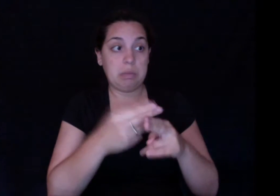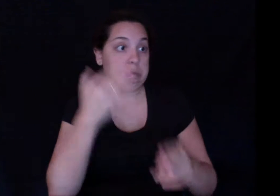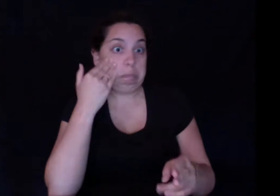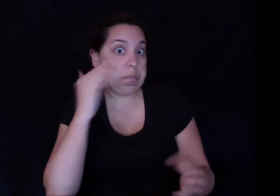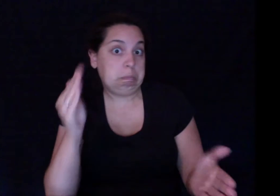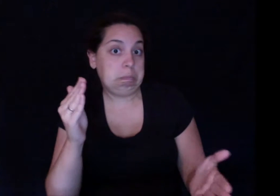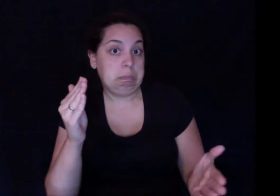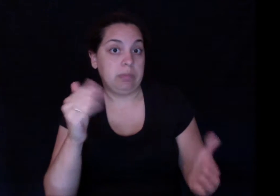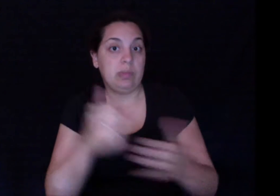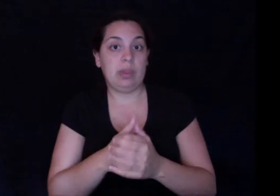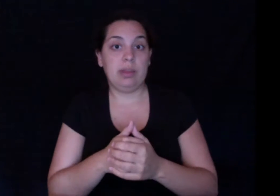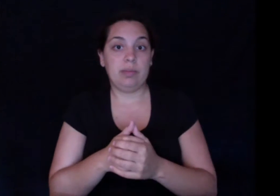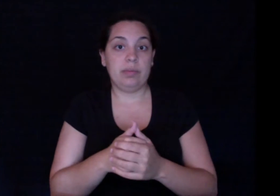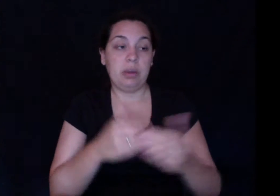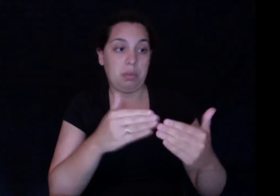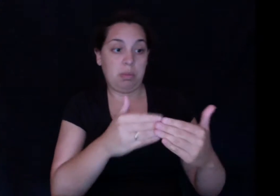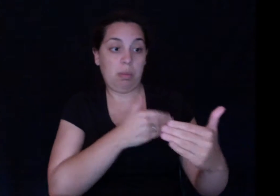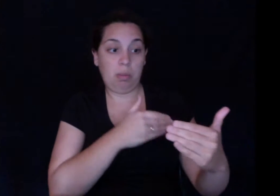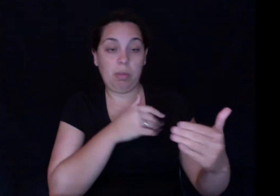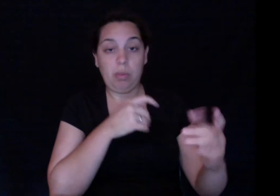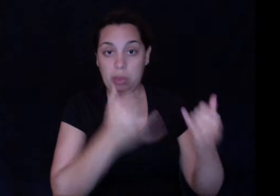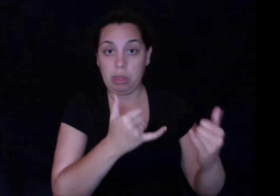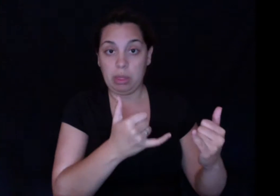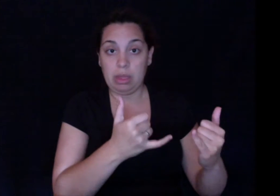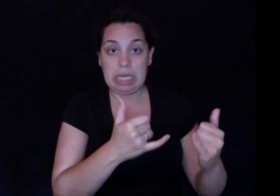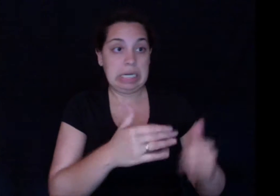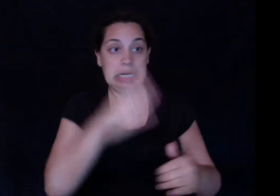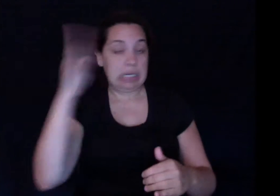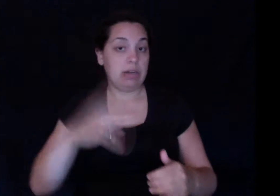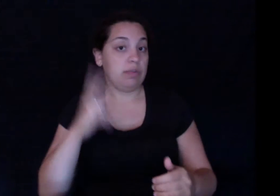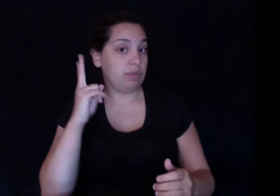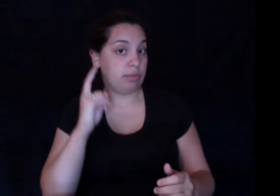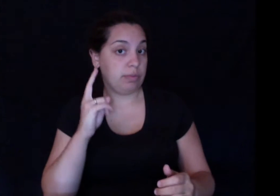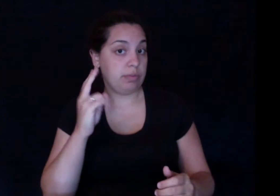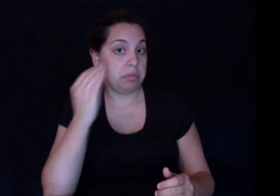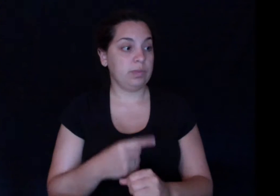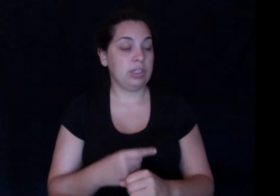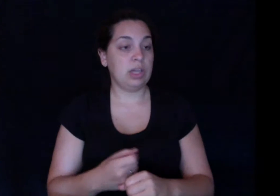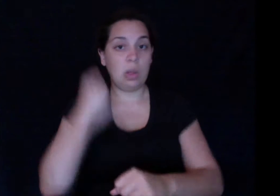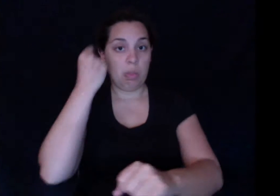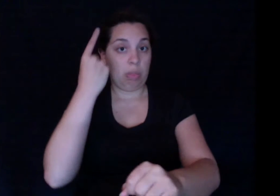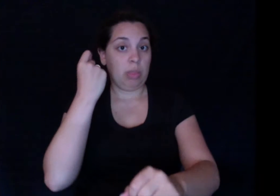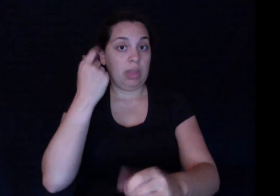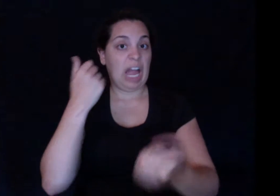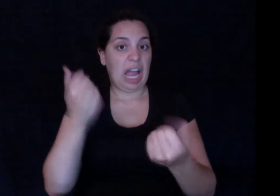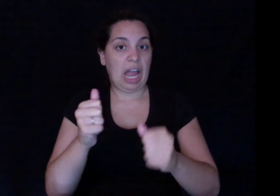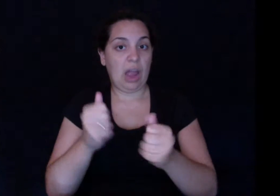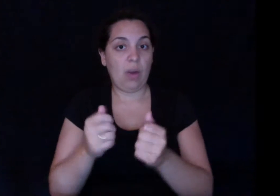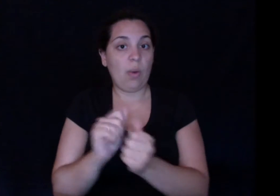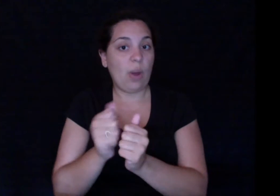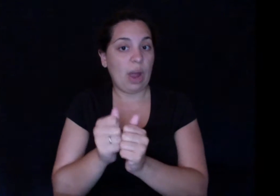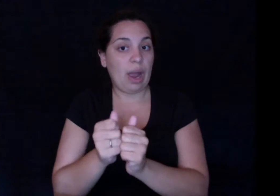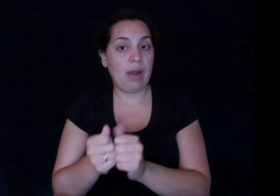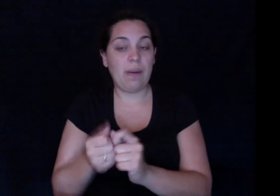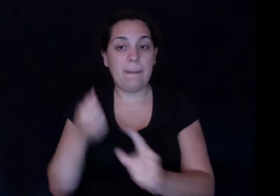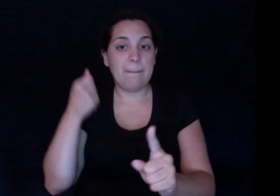second child, Judah. We probably wouldn't have had him because he's got a different blood group to me. And so